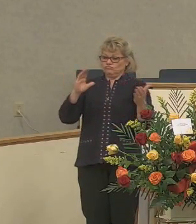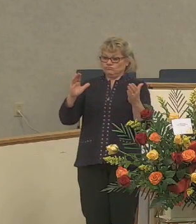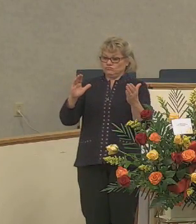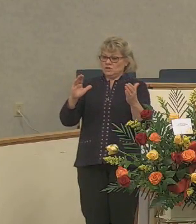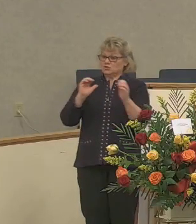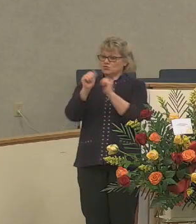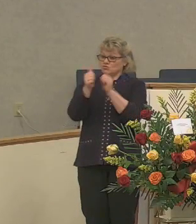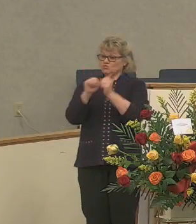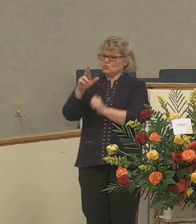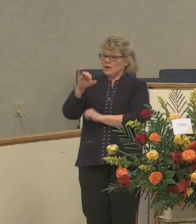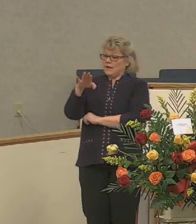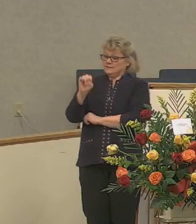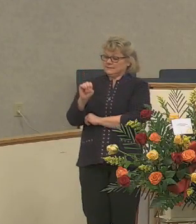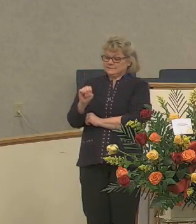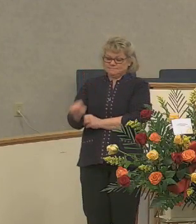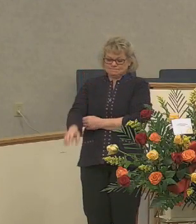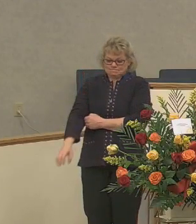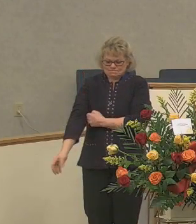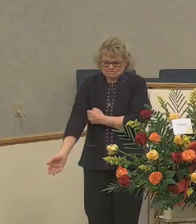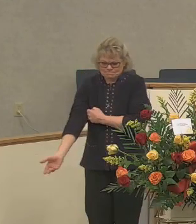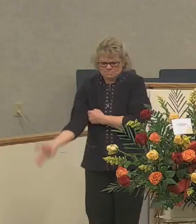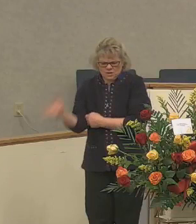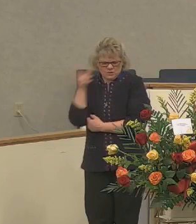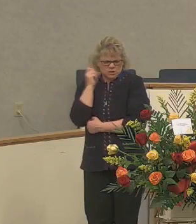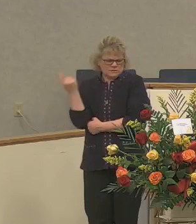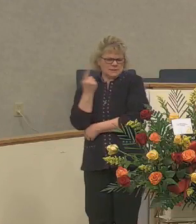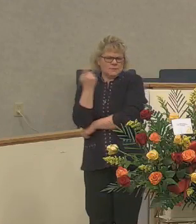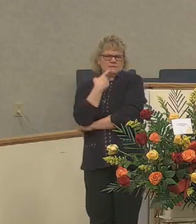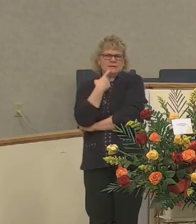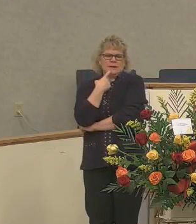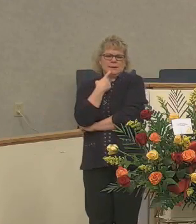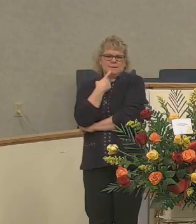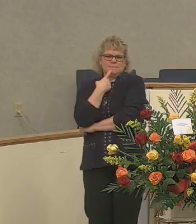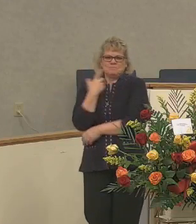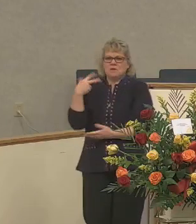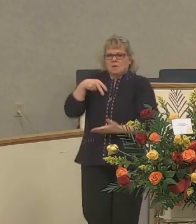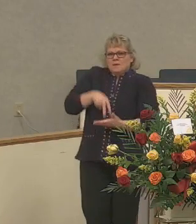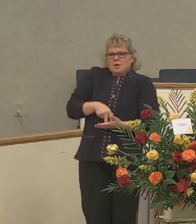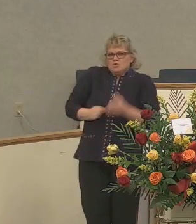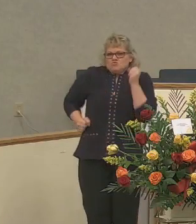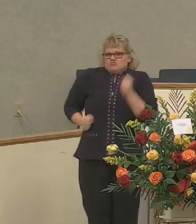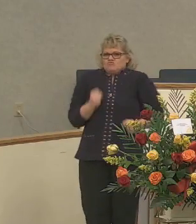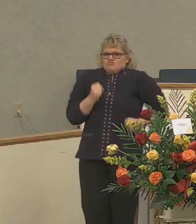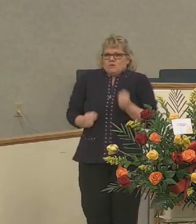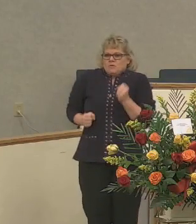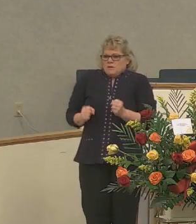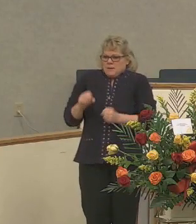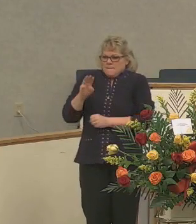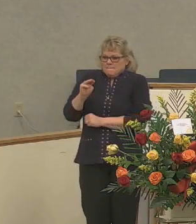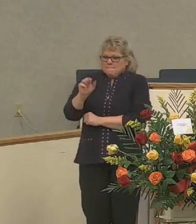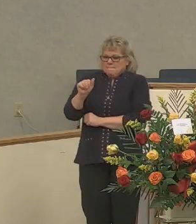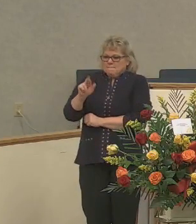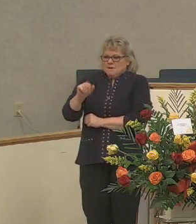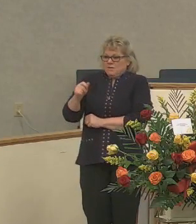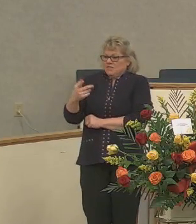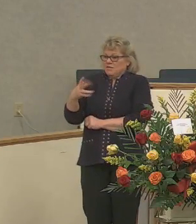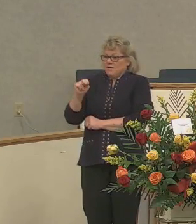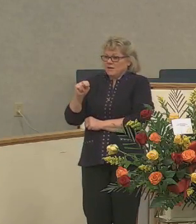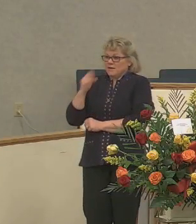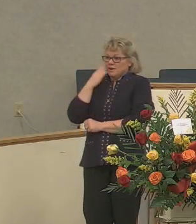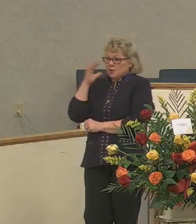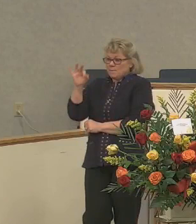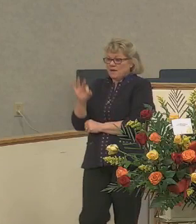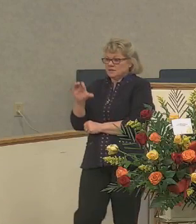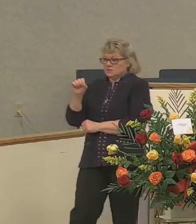a race. Have you ever heard somebody get up and talk about running a marathon? I know Pastor